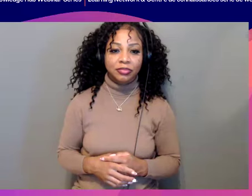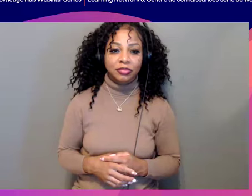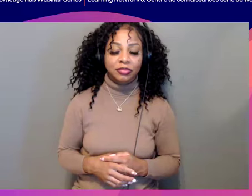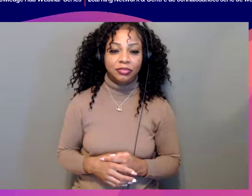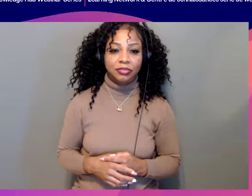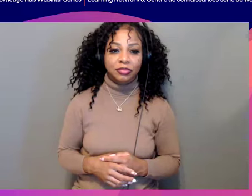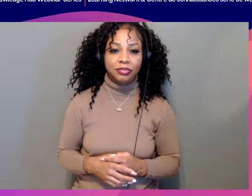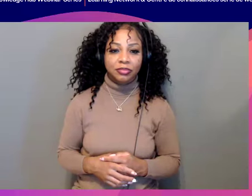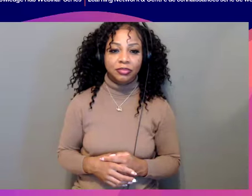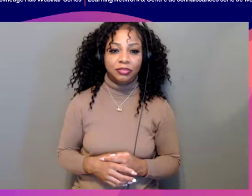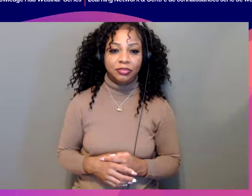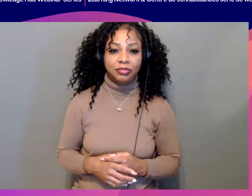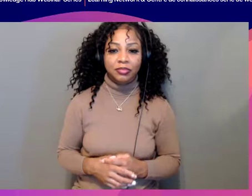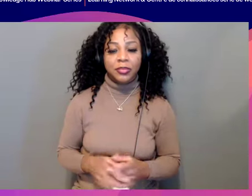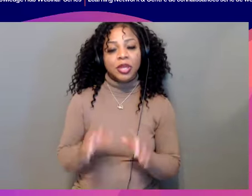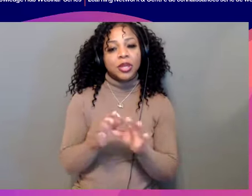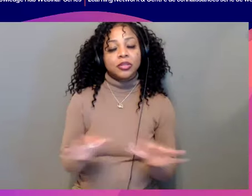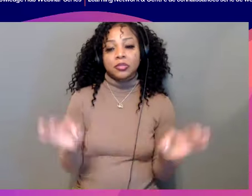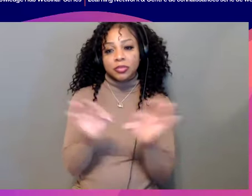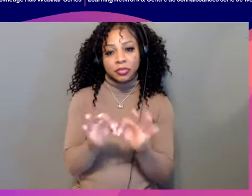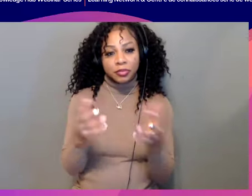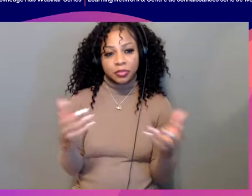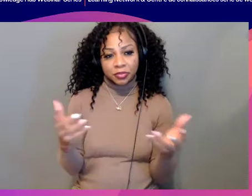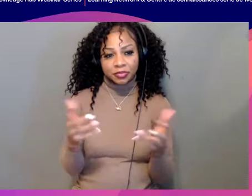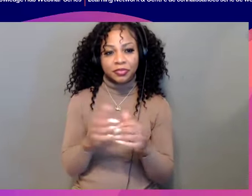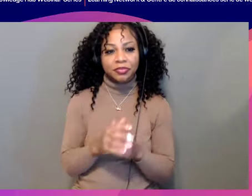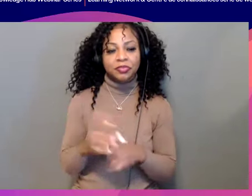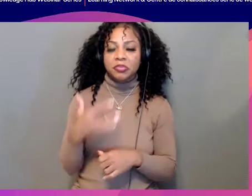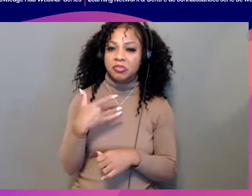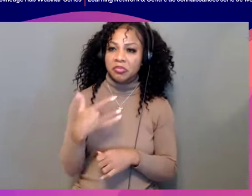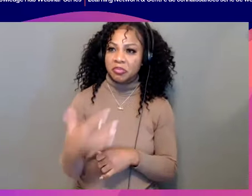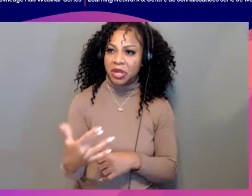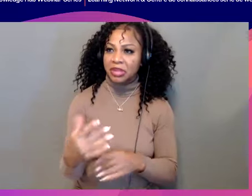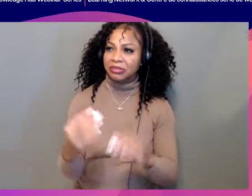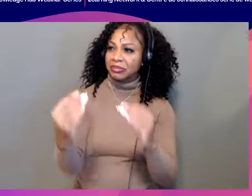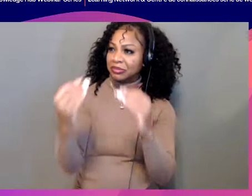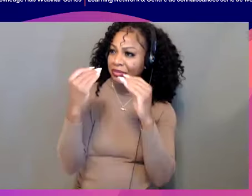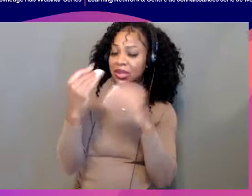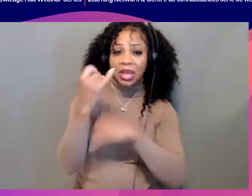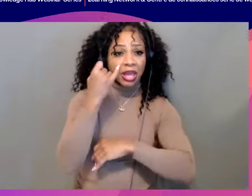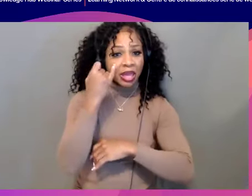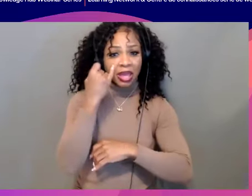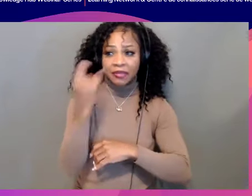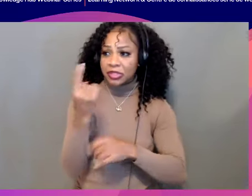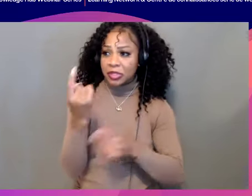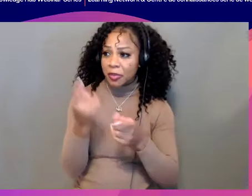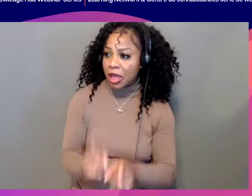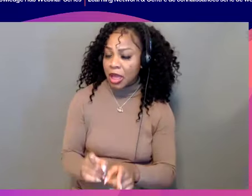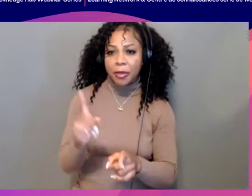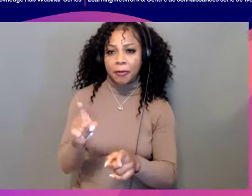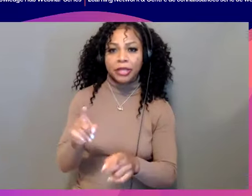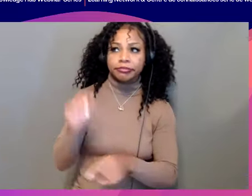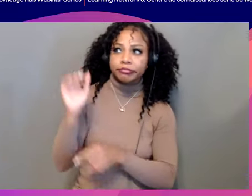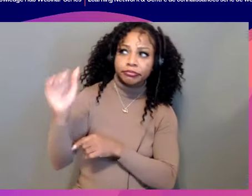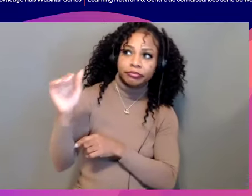one of the things that I think is really important is we're often told that, okay, if these things are happening, you need to come forward and talk about them,